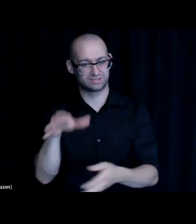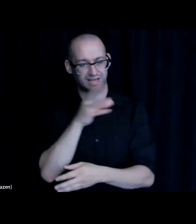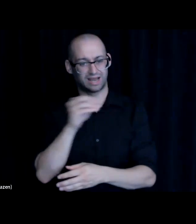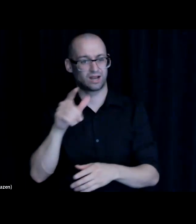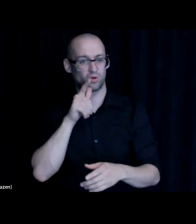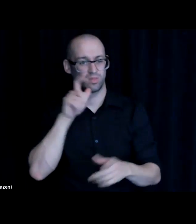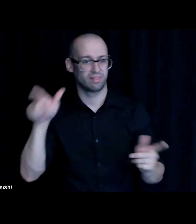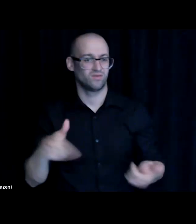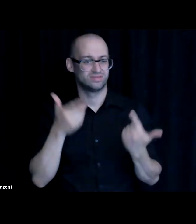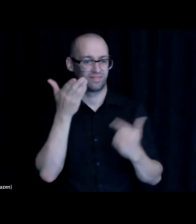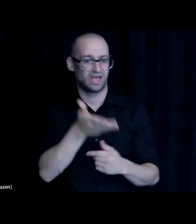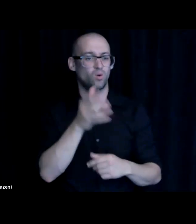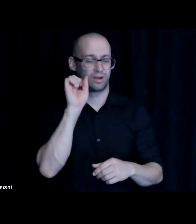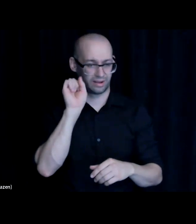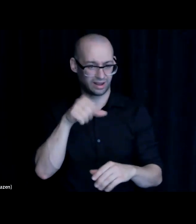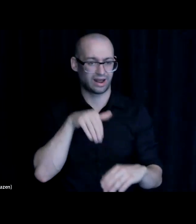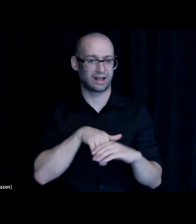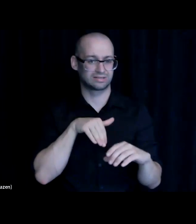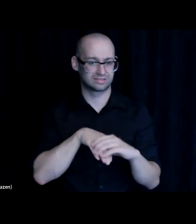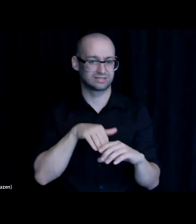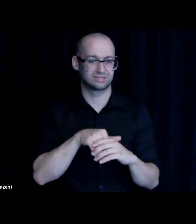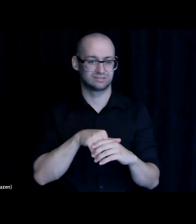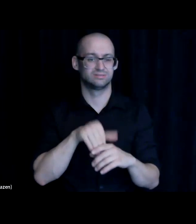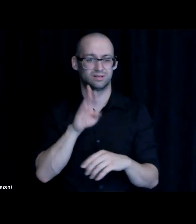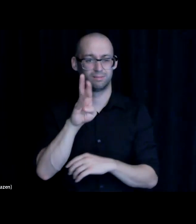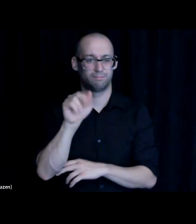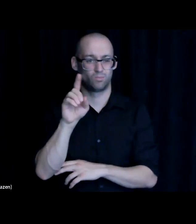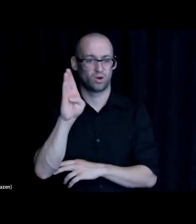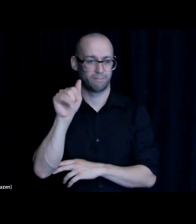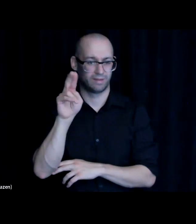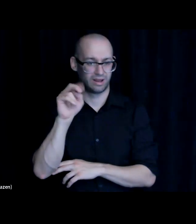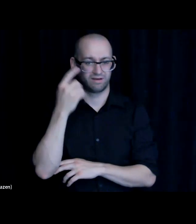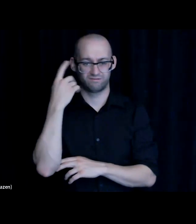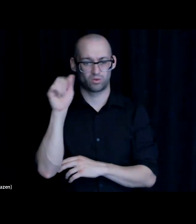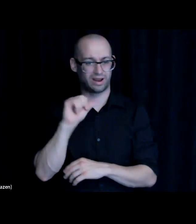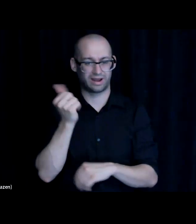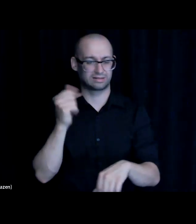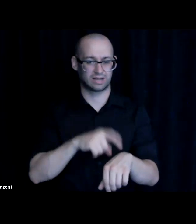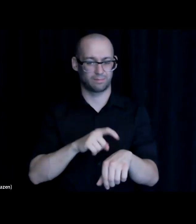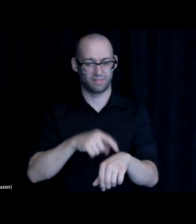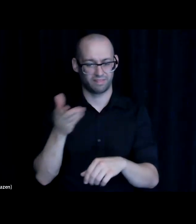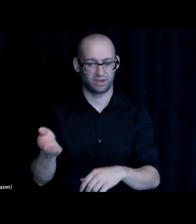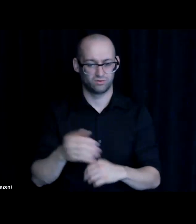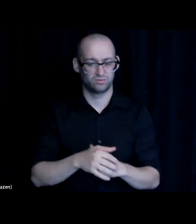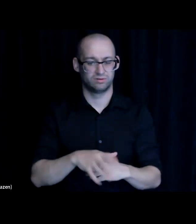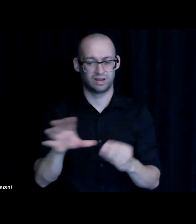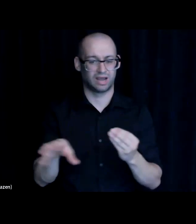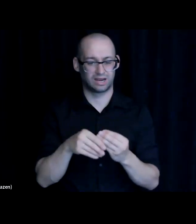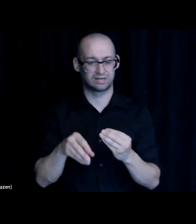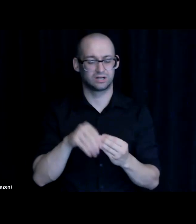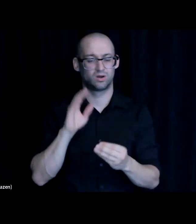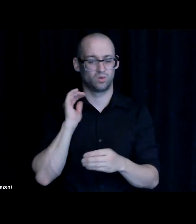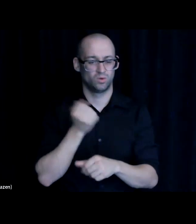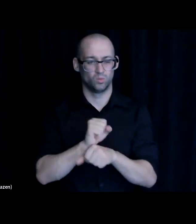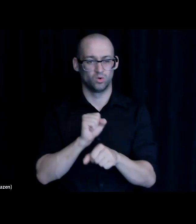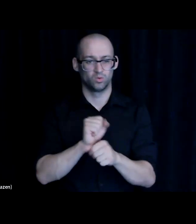are able to access broadband service for whatever amount of time that they're there. And additionally, we worked with